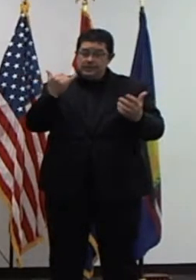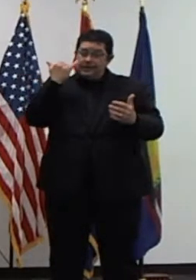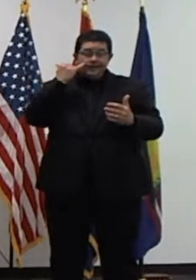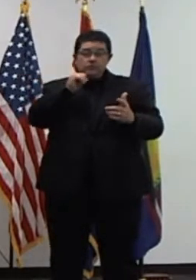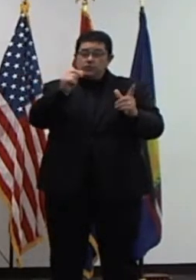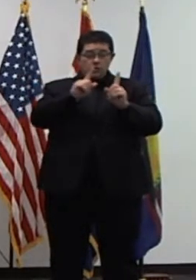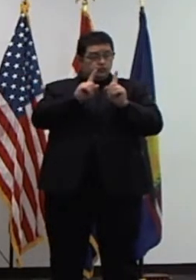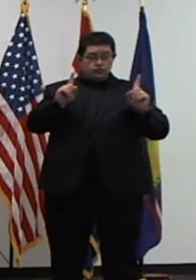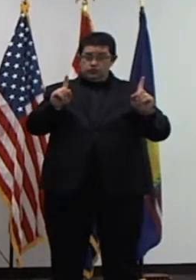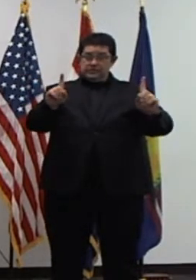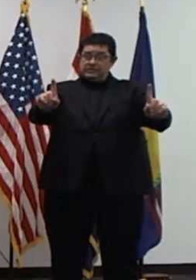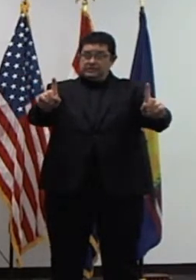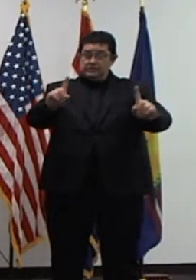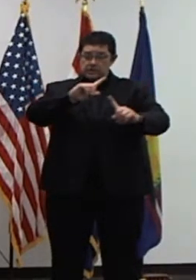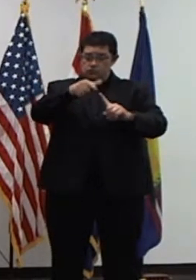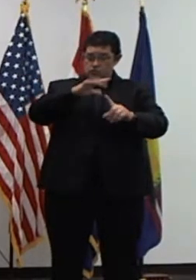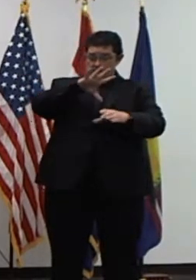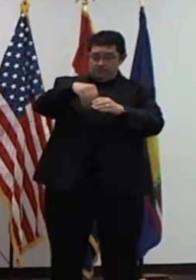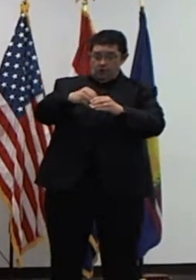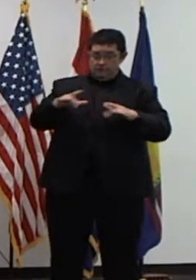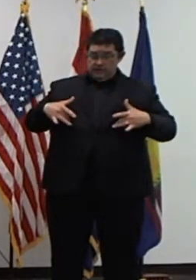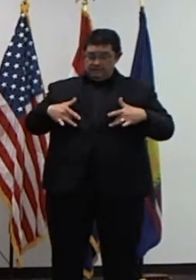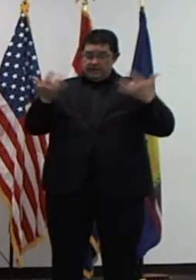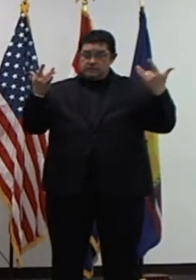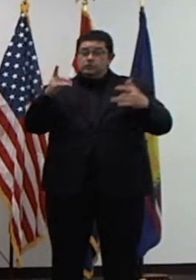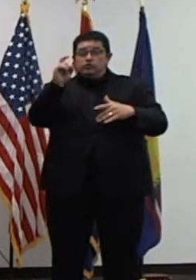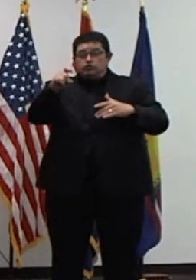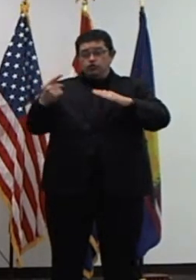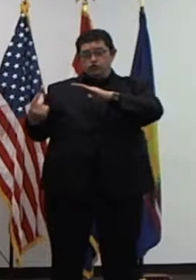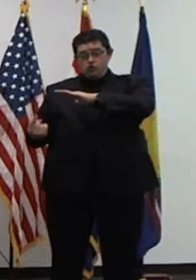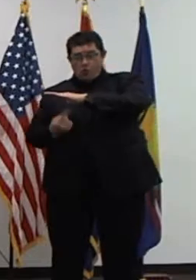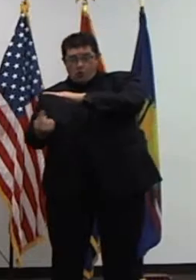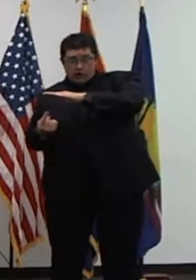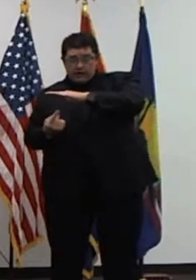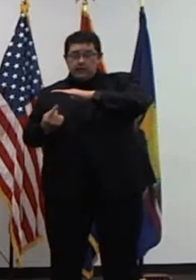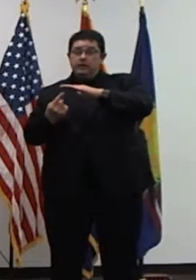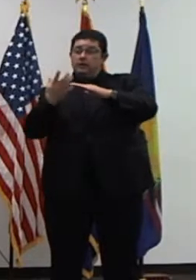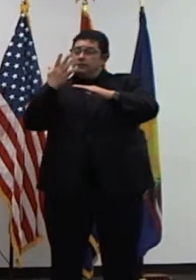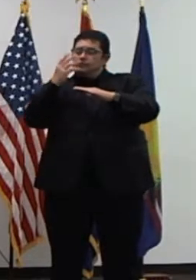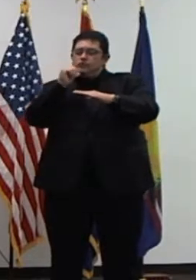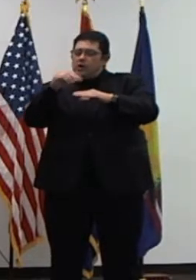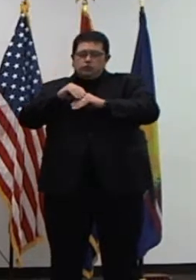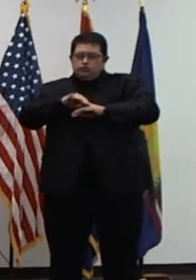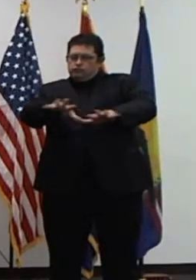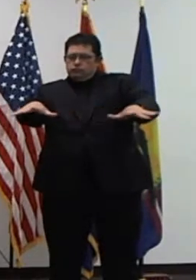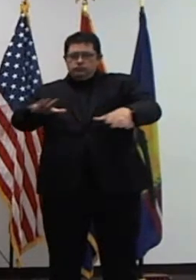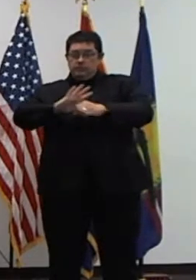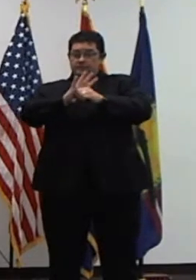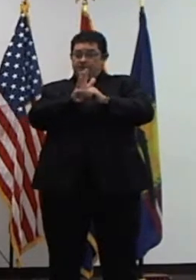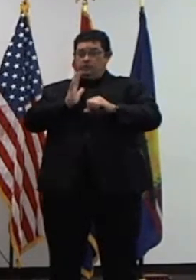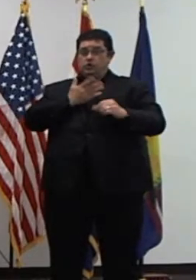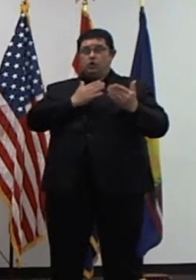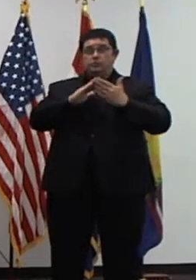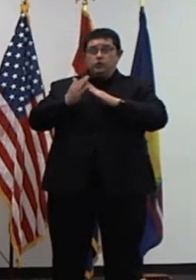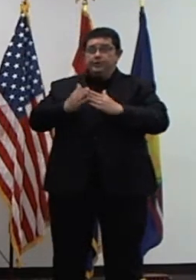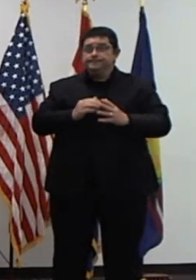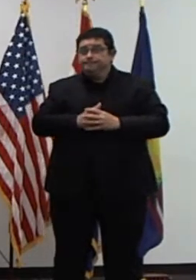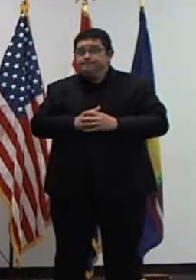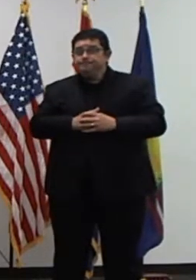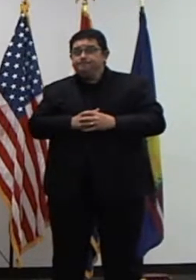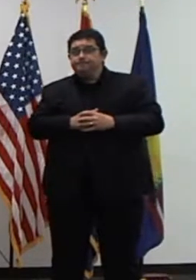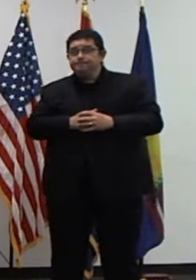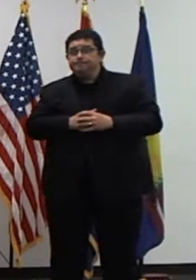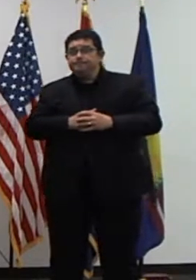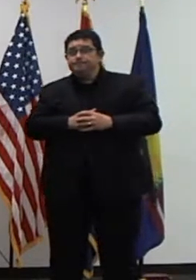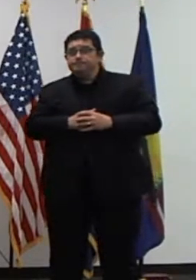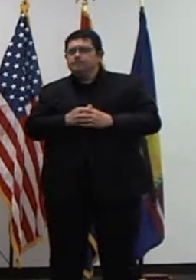social distancing when they're involved in these events, they really should quarantine because they are risking the spread of this virus in our community. What do you say